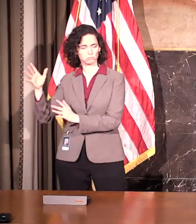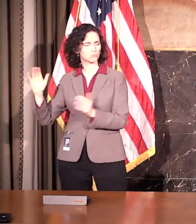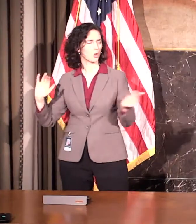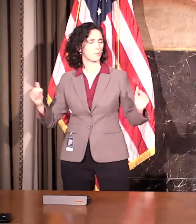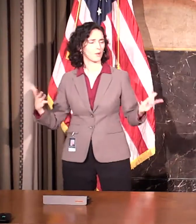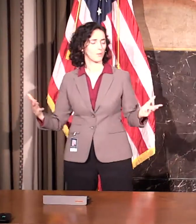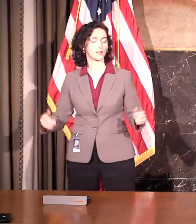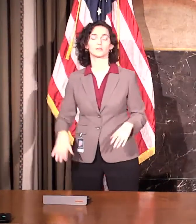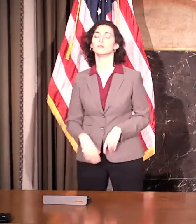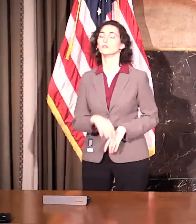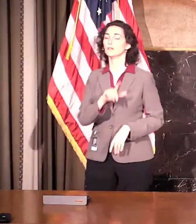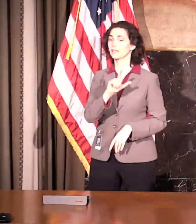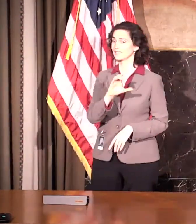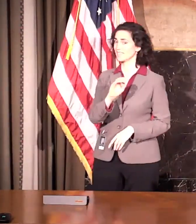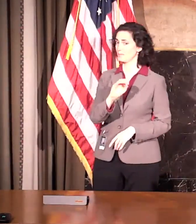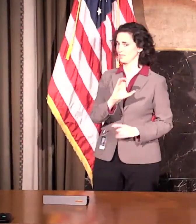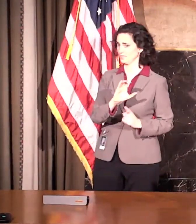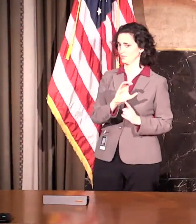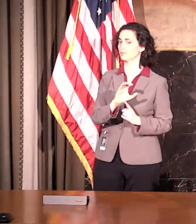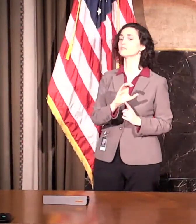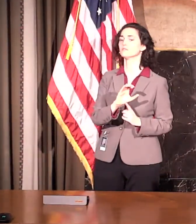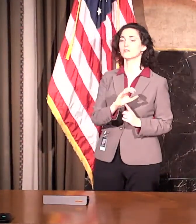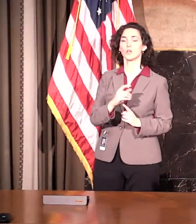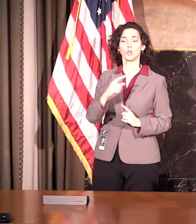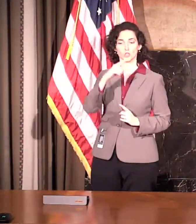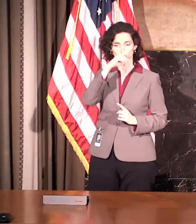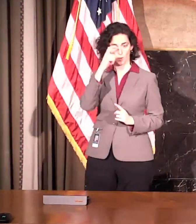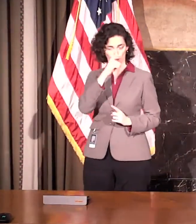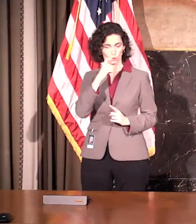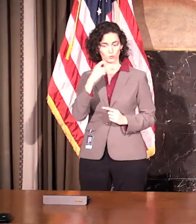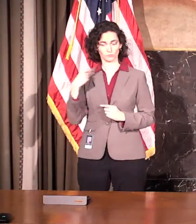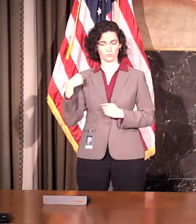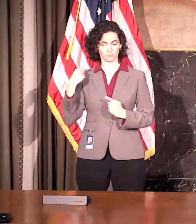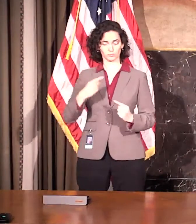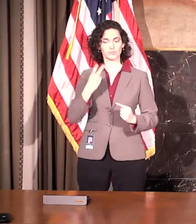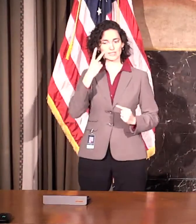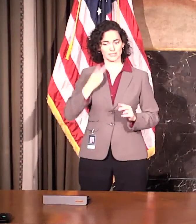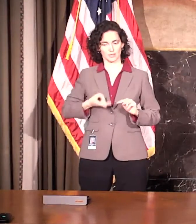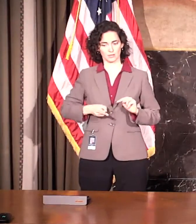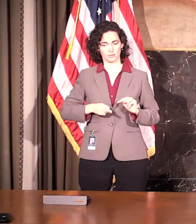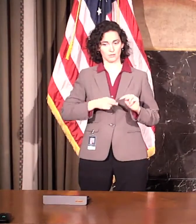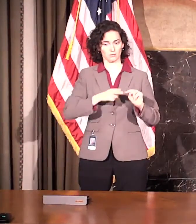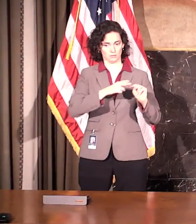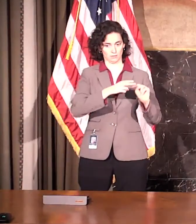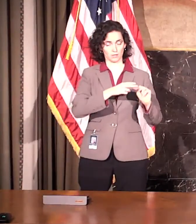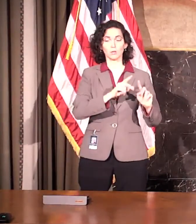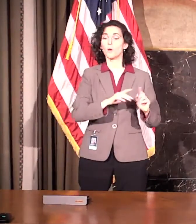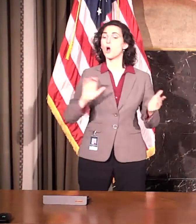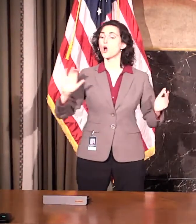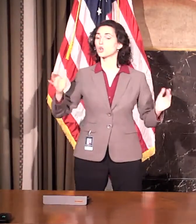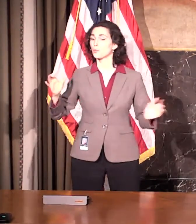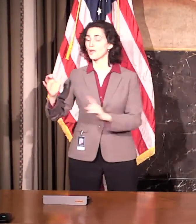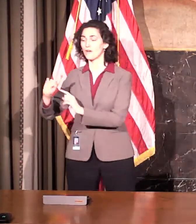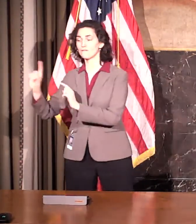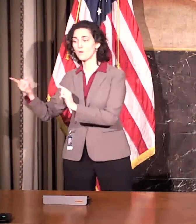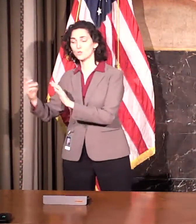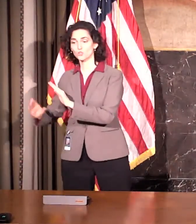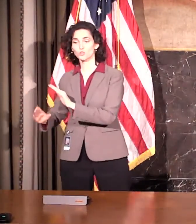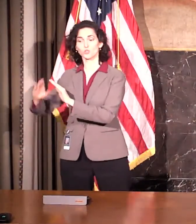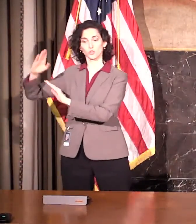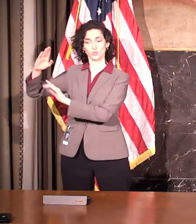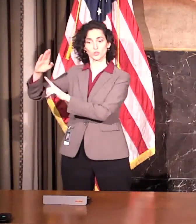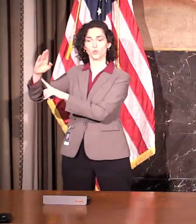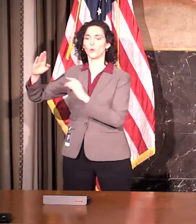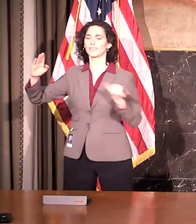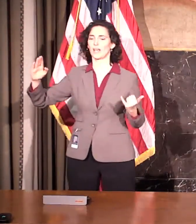at LCMC since the summer, but it's only about 20% of what we saw in the first surge.